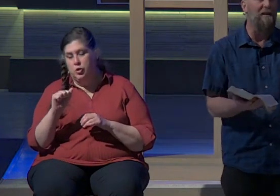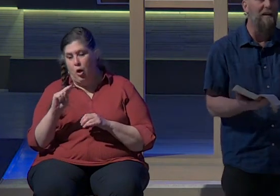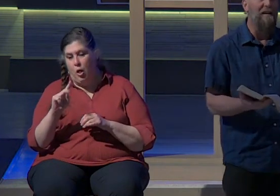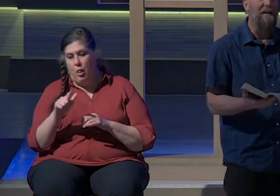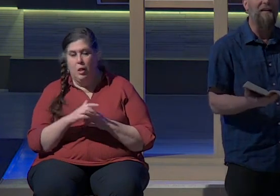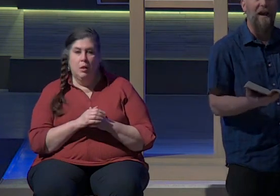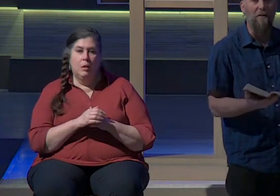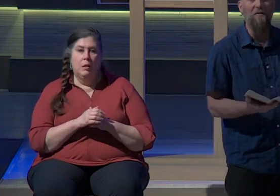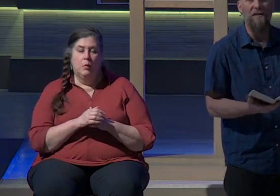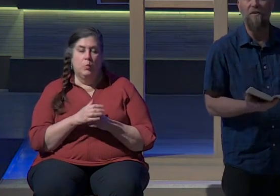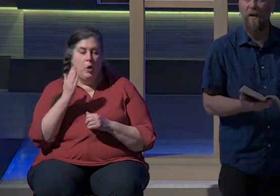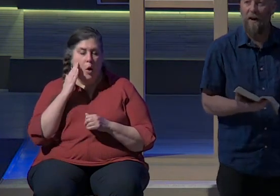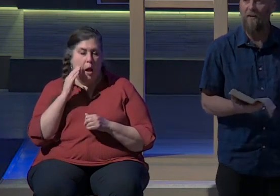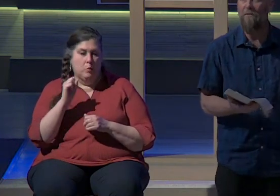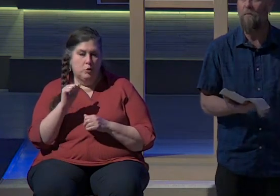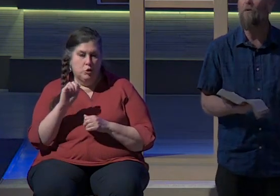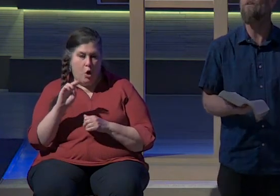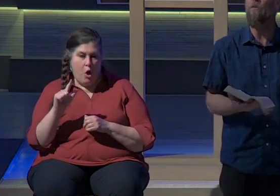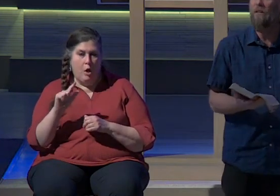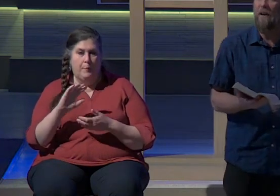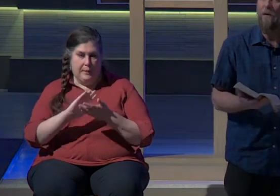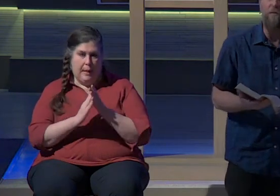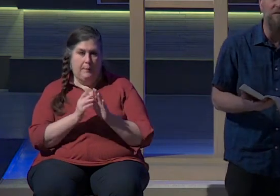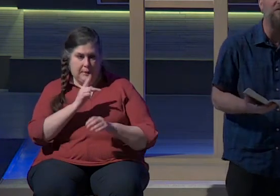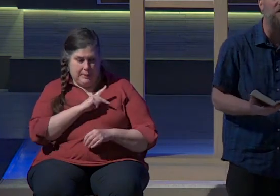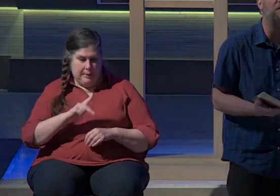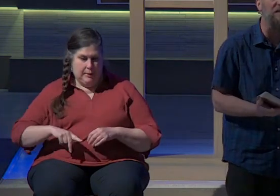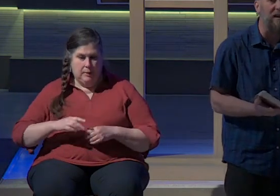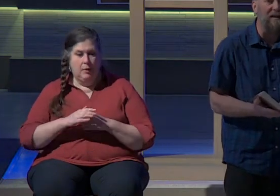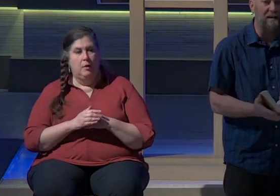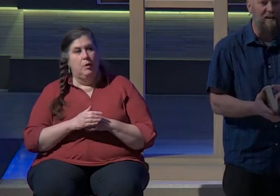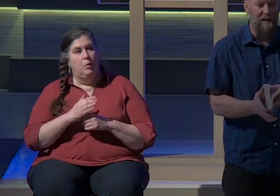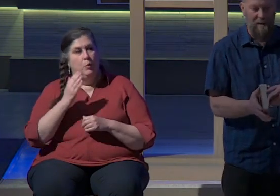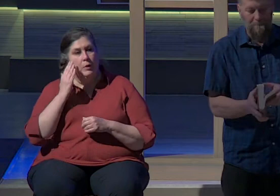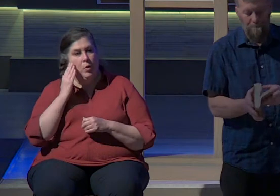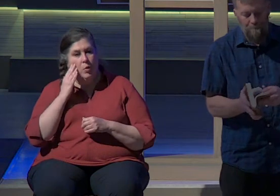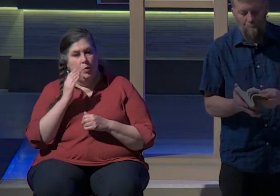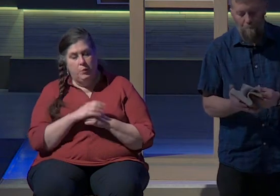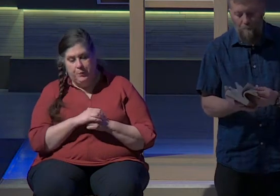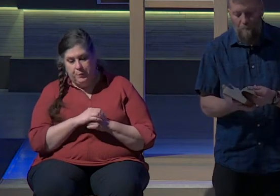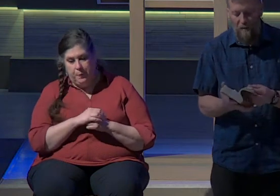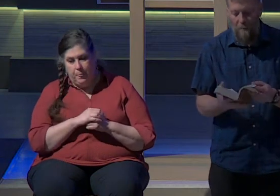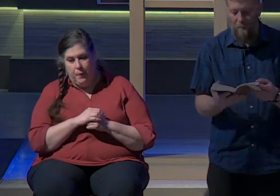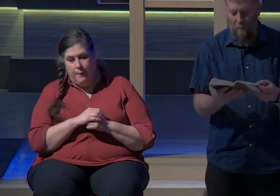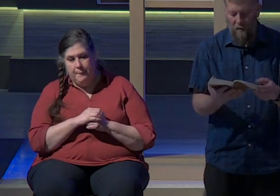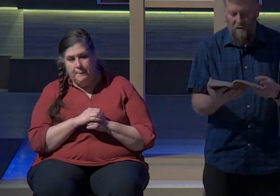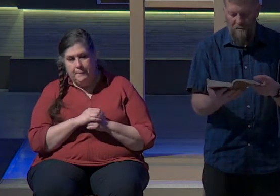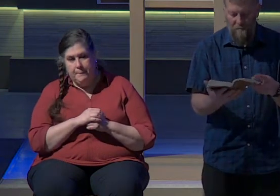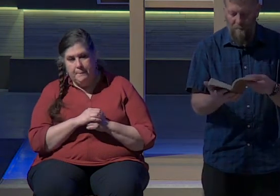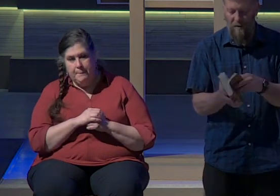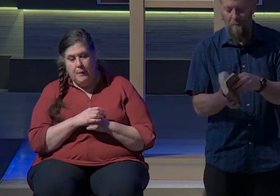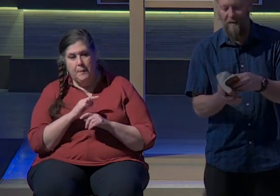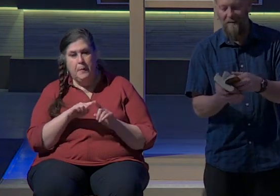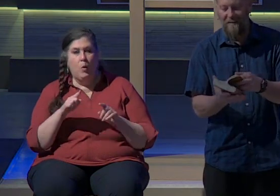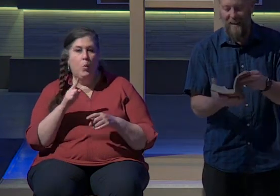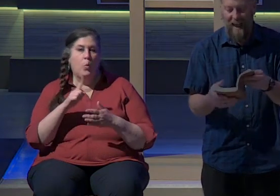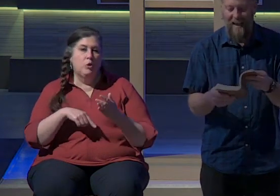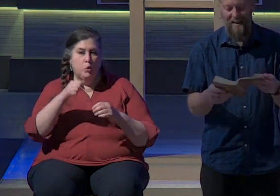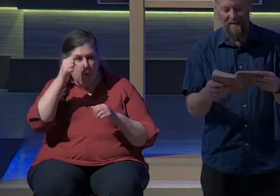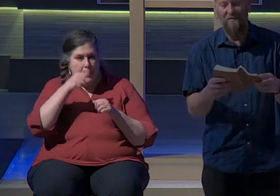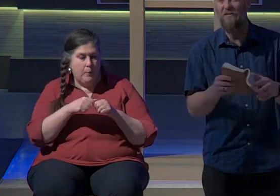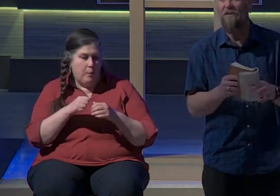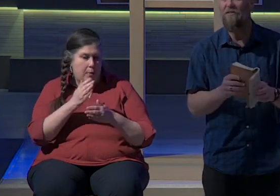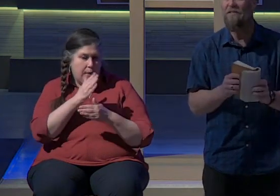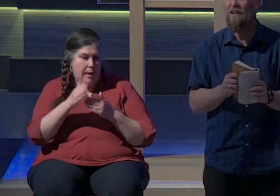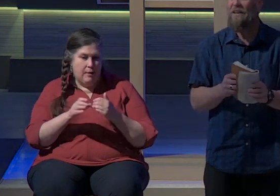of that account, you know, of how it came about. We know a lot about what Saul was like as a king. But what do you remember about near the